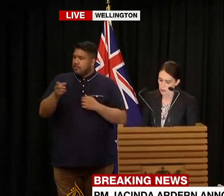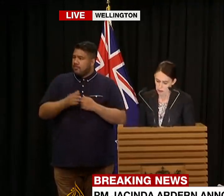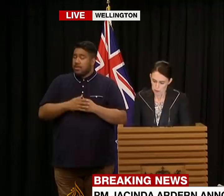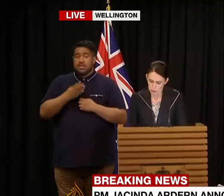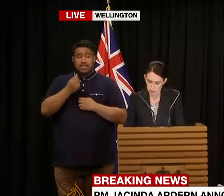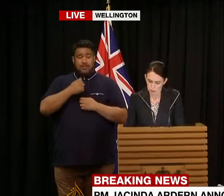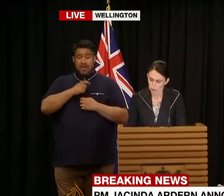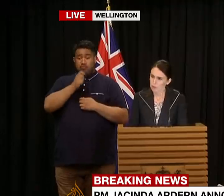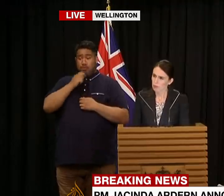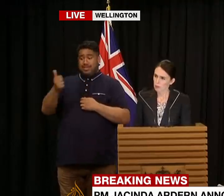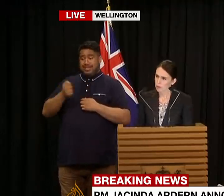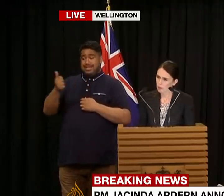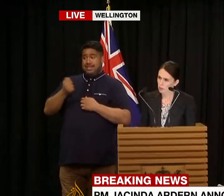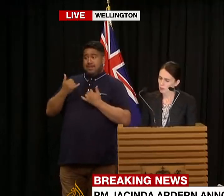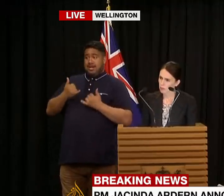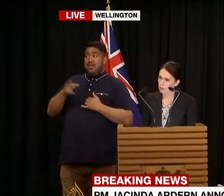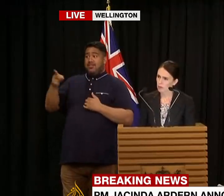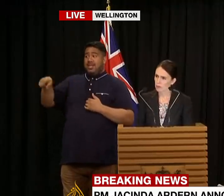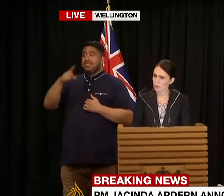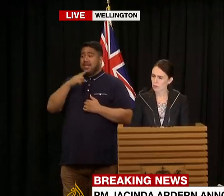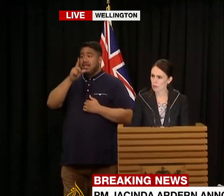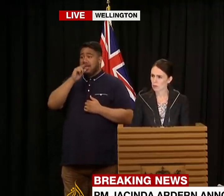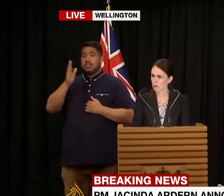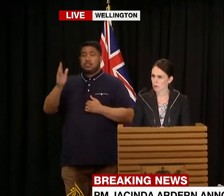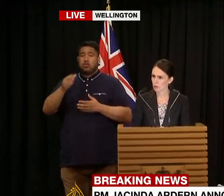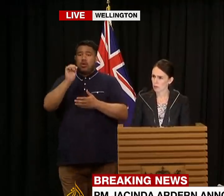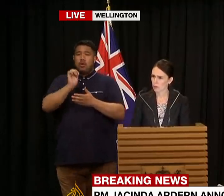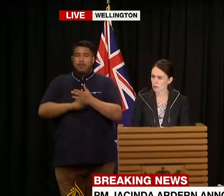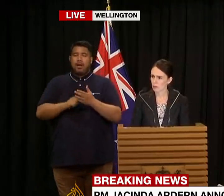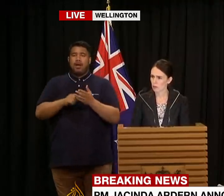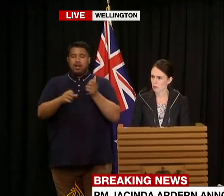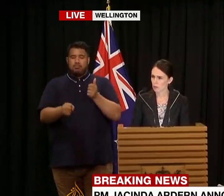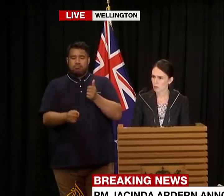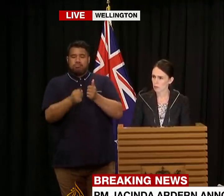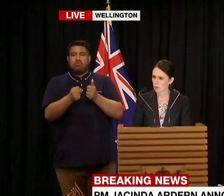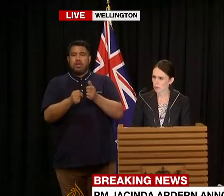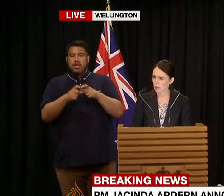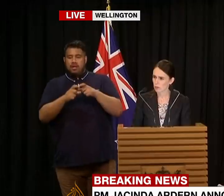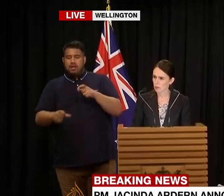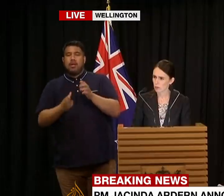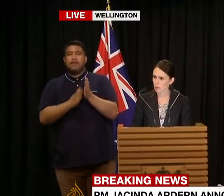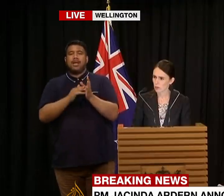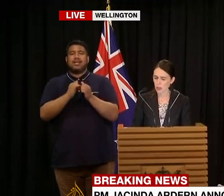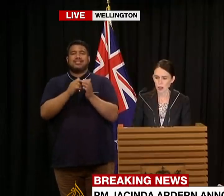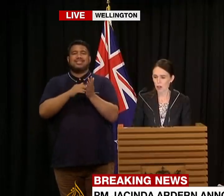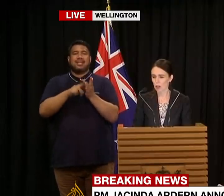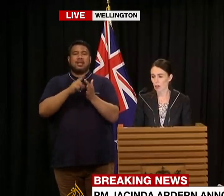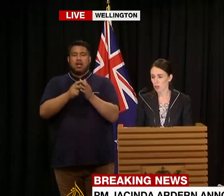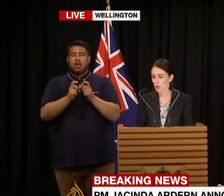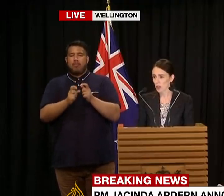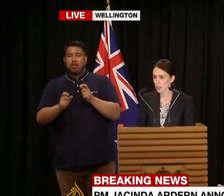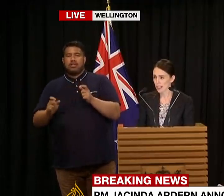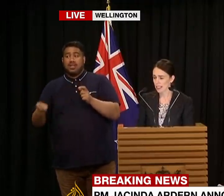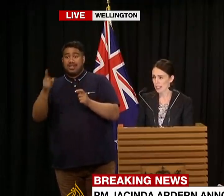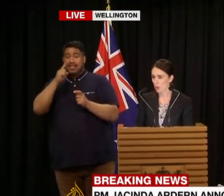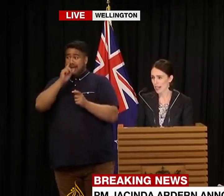Some of our reporters are just texting me saying they're still able to buy extended magazines online through Gun City. Should that have stopped by now? Oh, look,